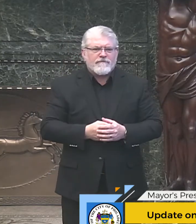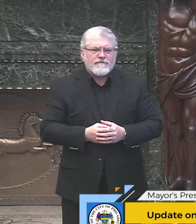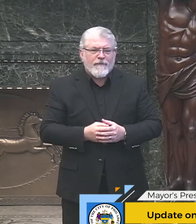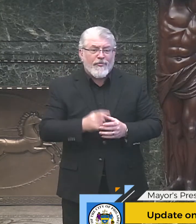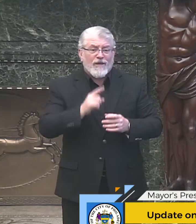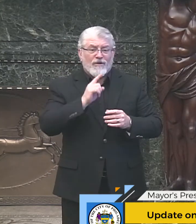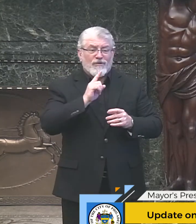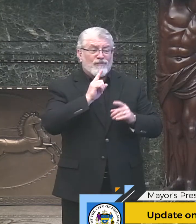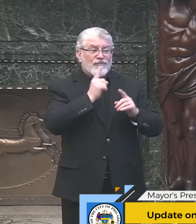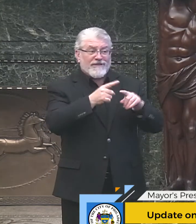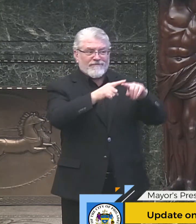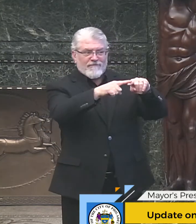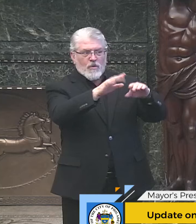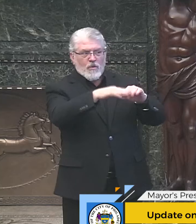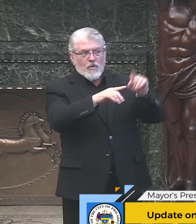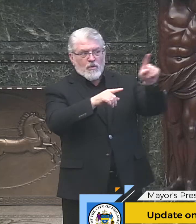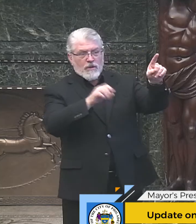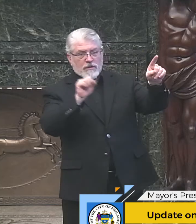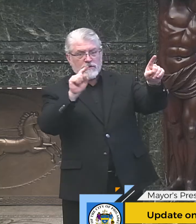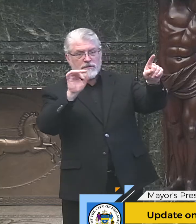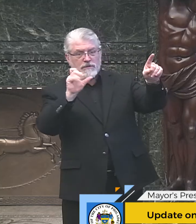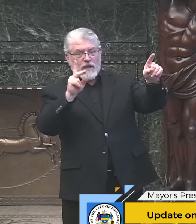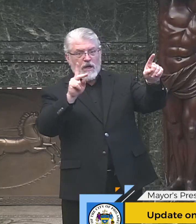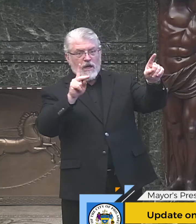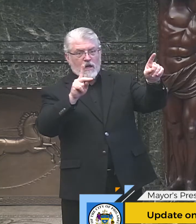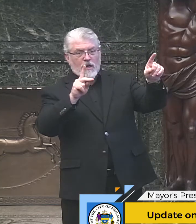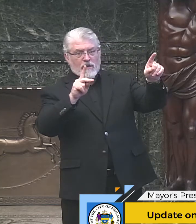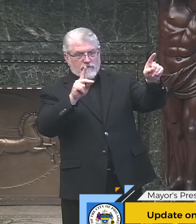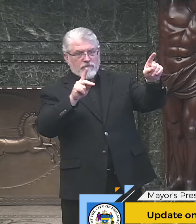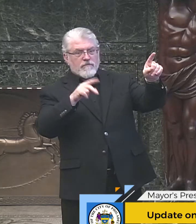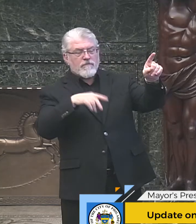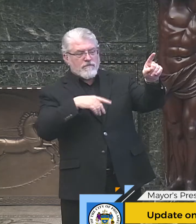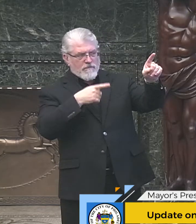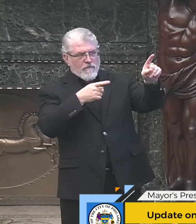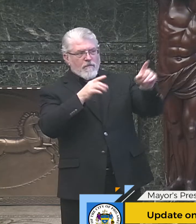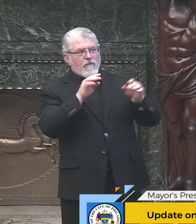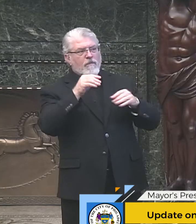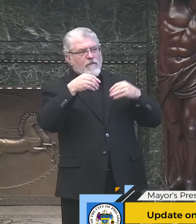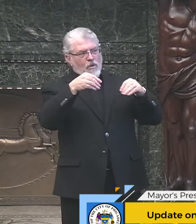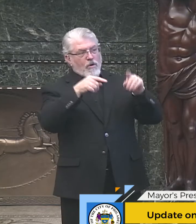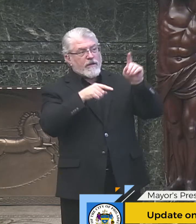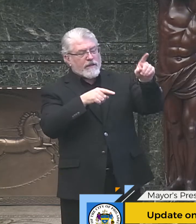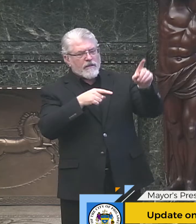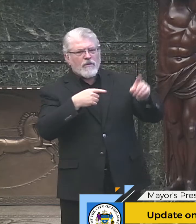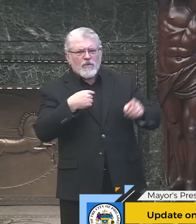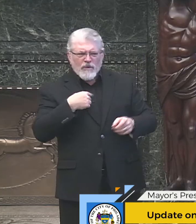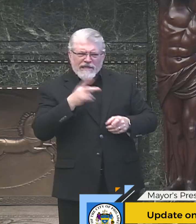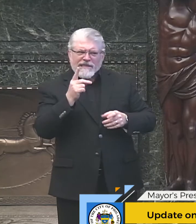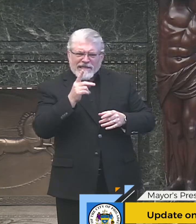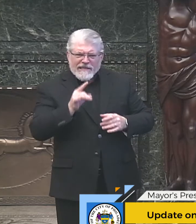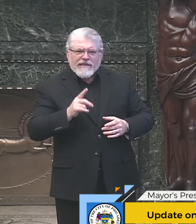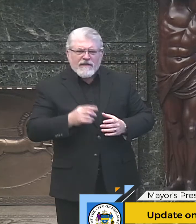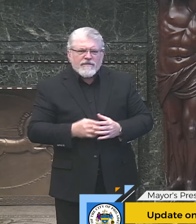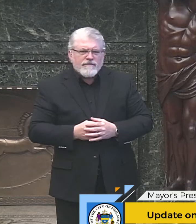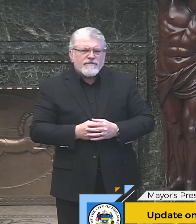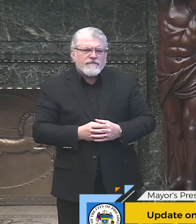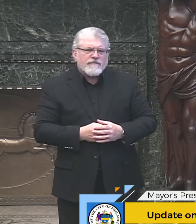so they were underfunded before. Have we gotten to the point where we're talking about strategies for dealing